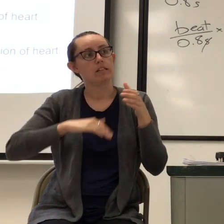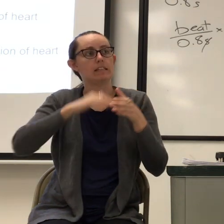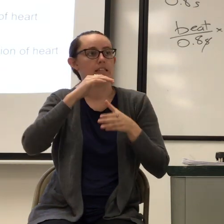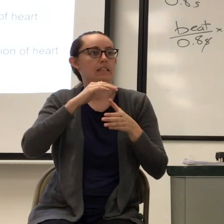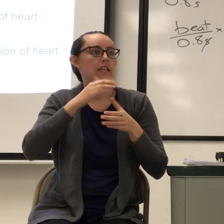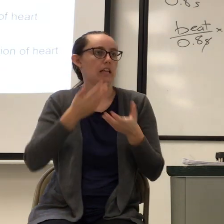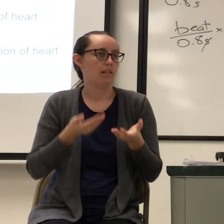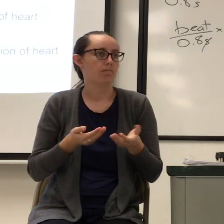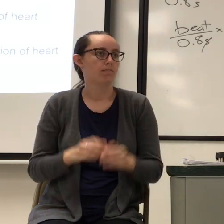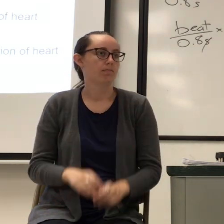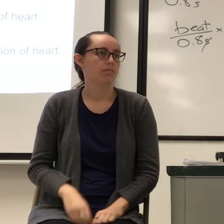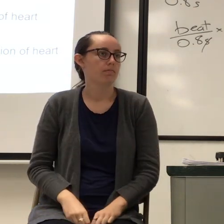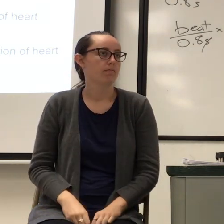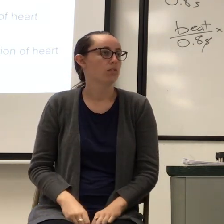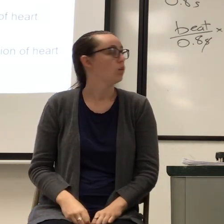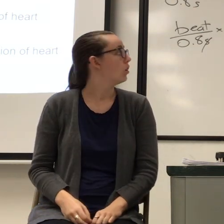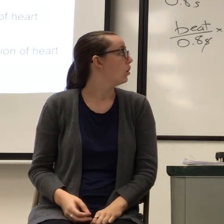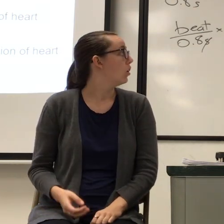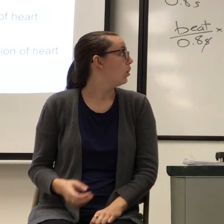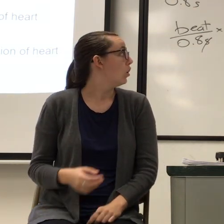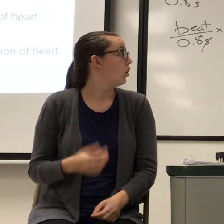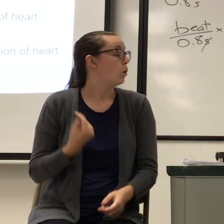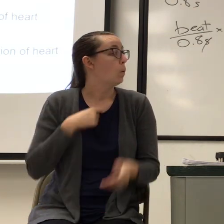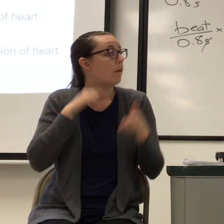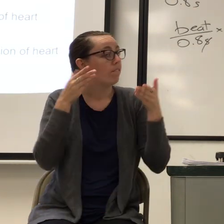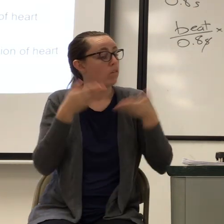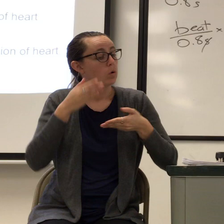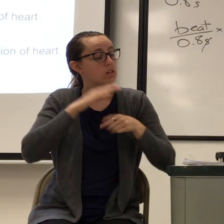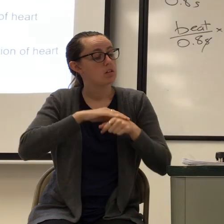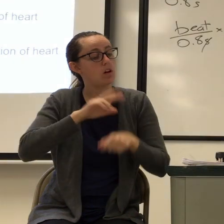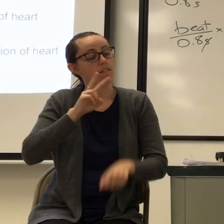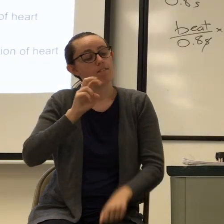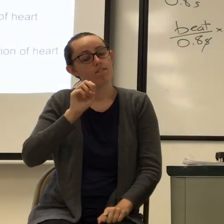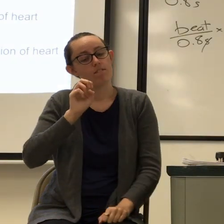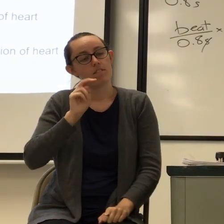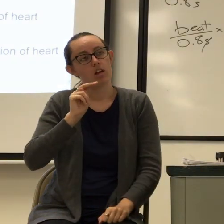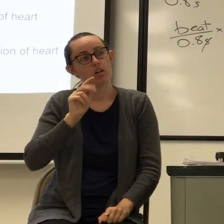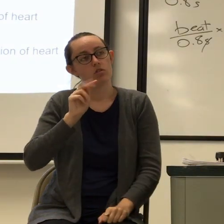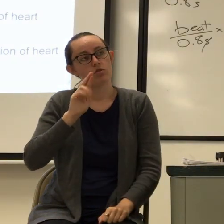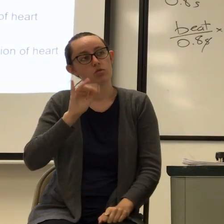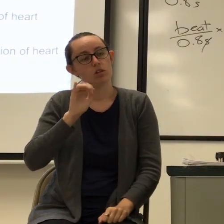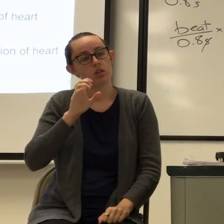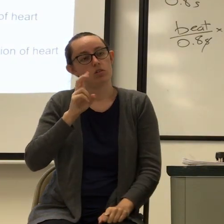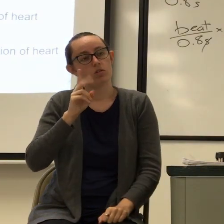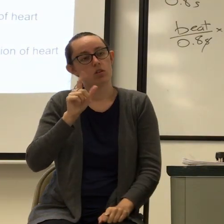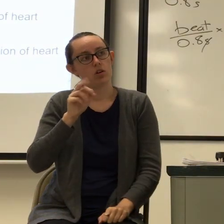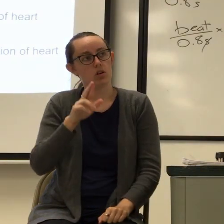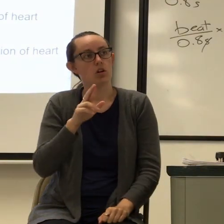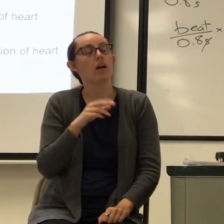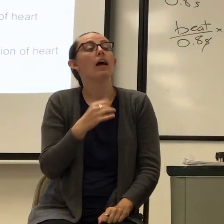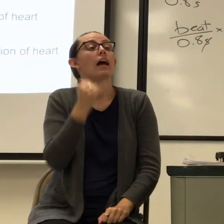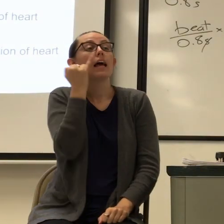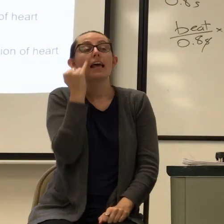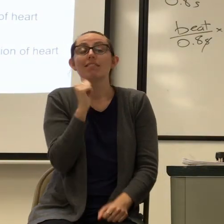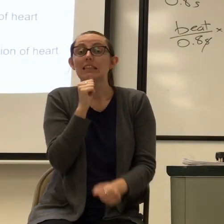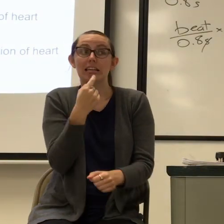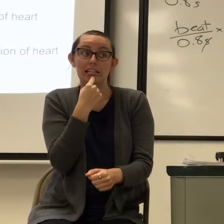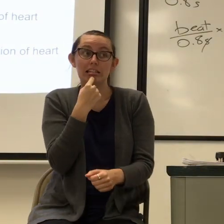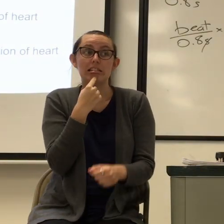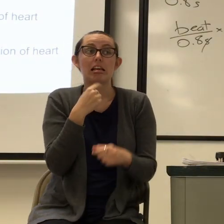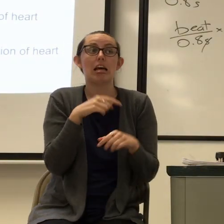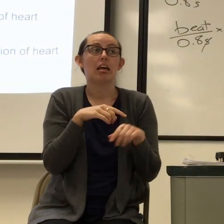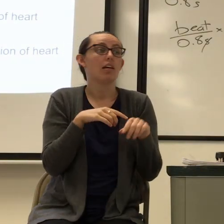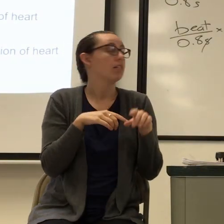on ventricular. If it's not said, it's ventricular. Okay, they're the